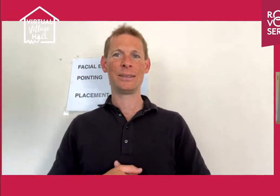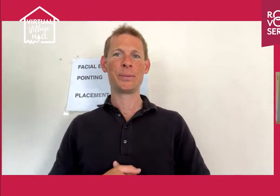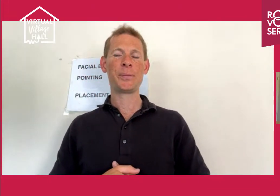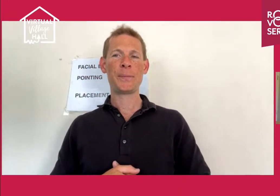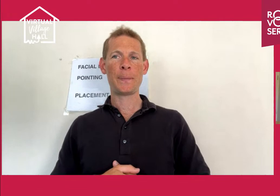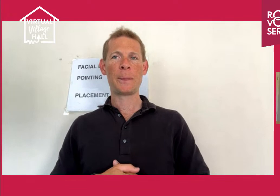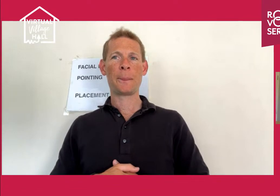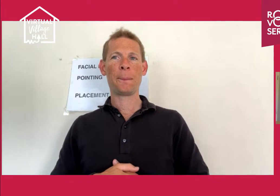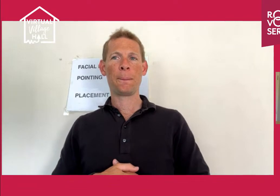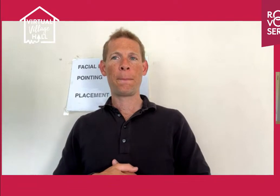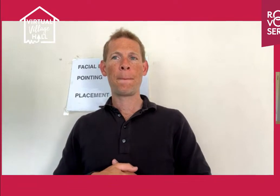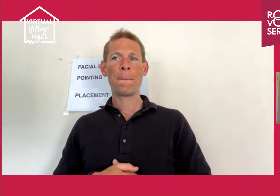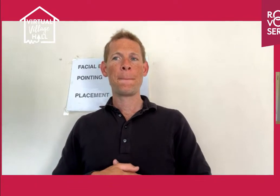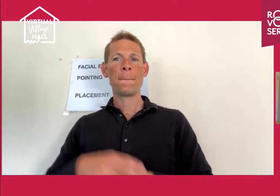see if you can read it back this time.